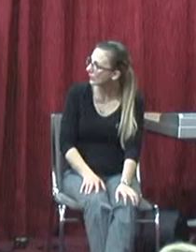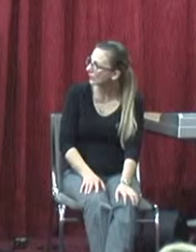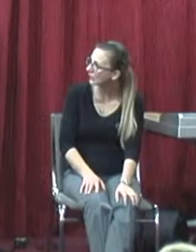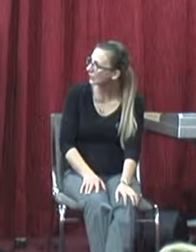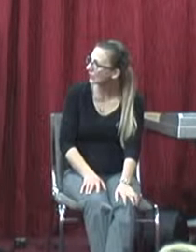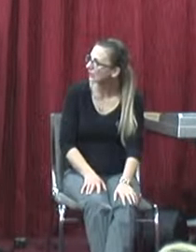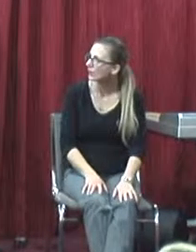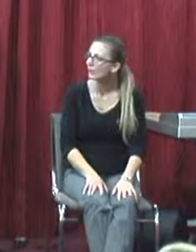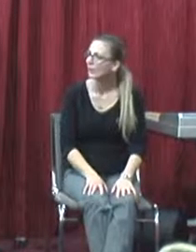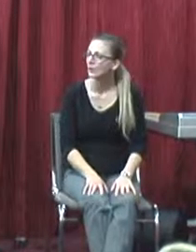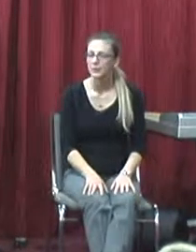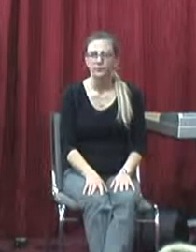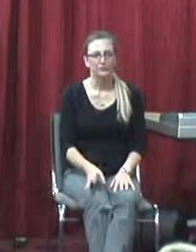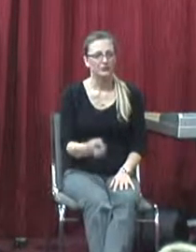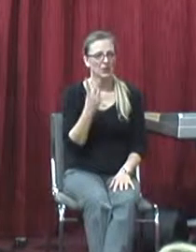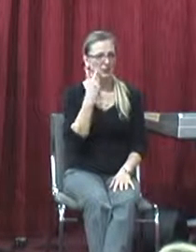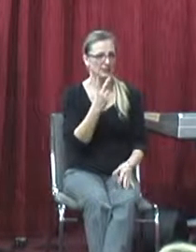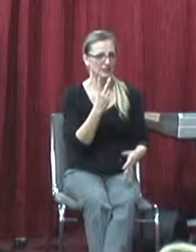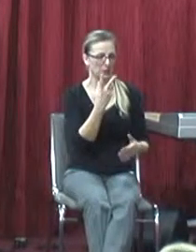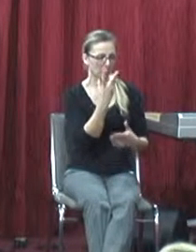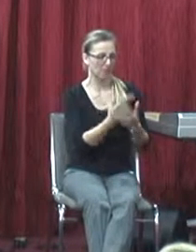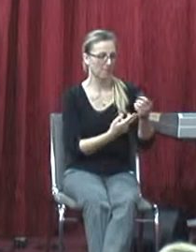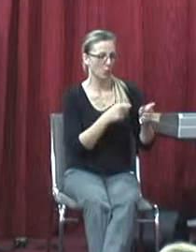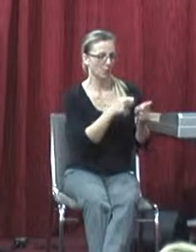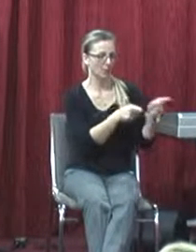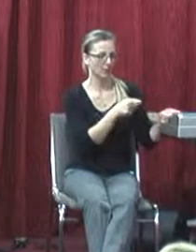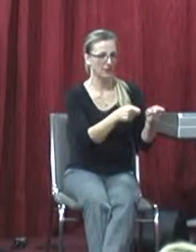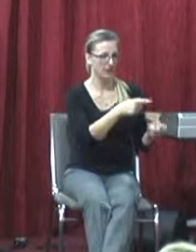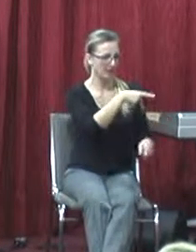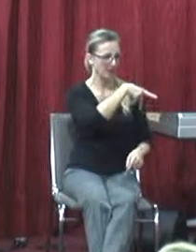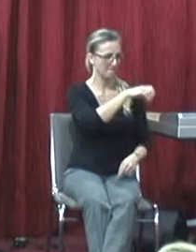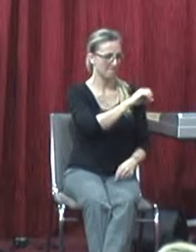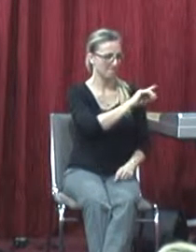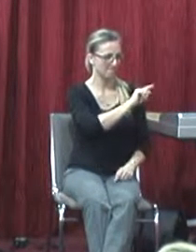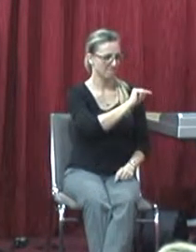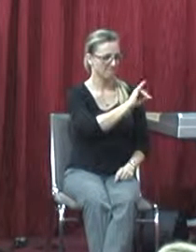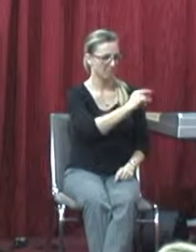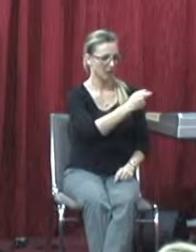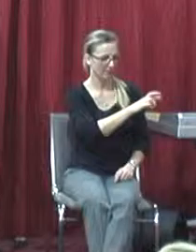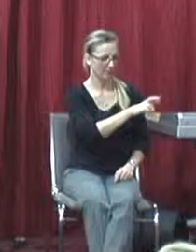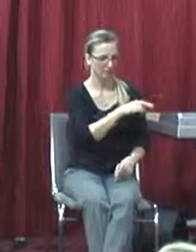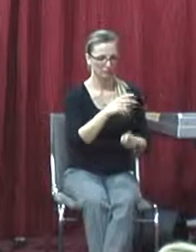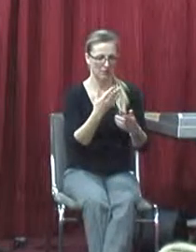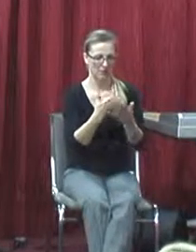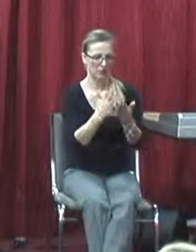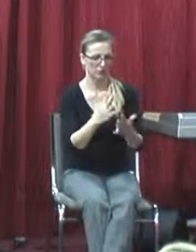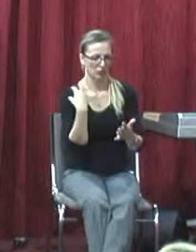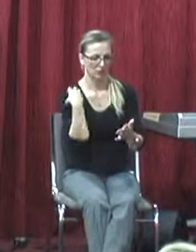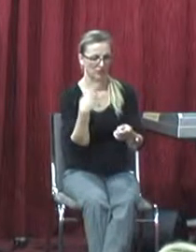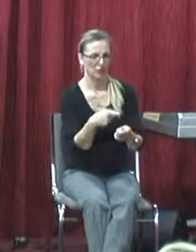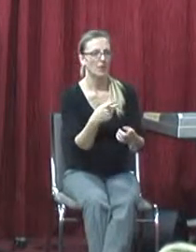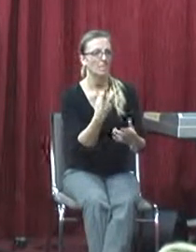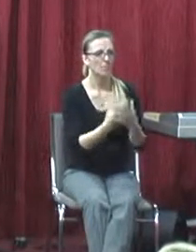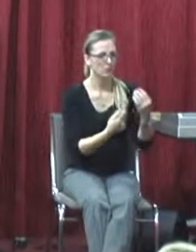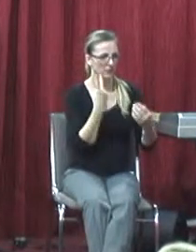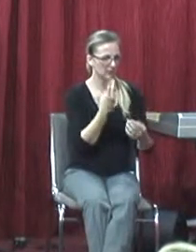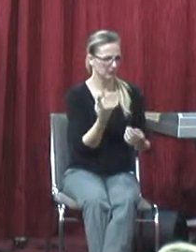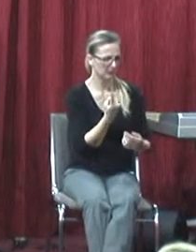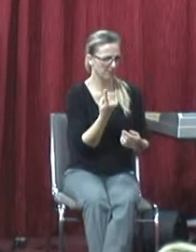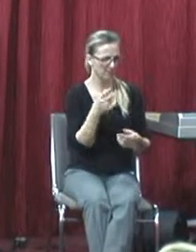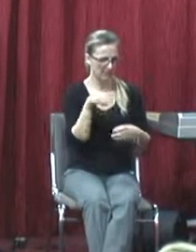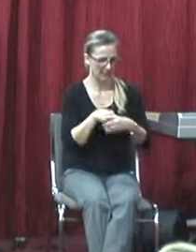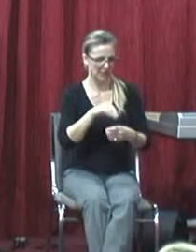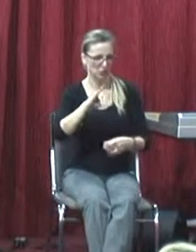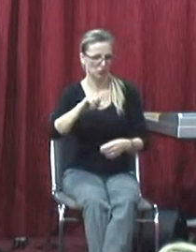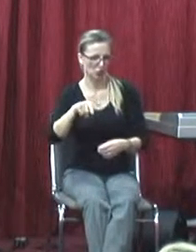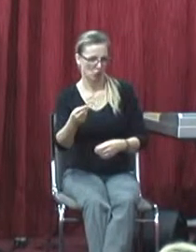successful. So you can see that Potiphar and the jailer saw something in Joseph that caused them to promote him and to give him this place